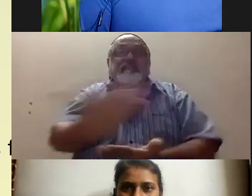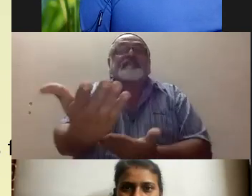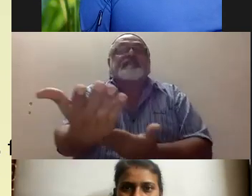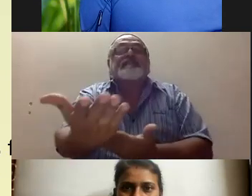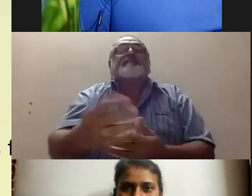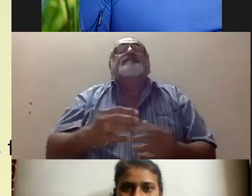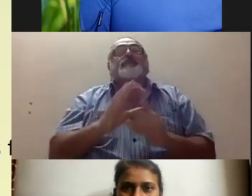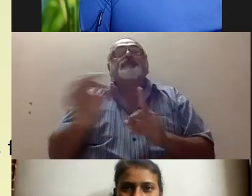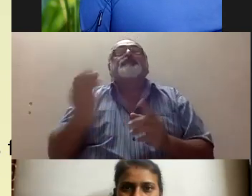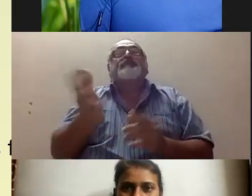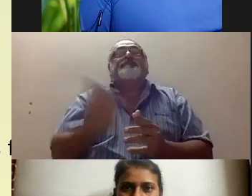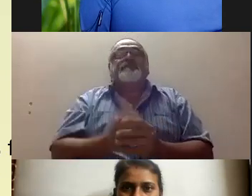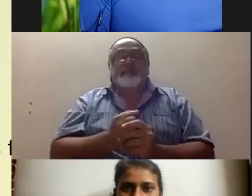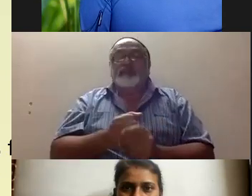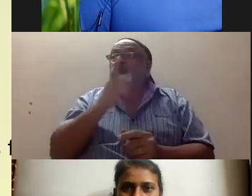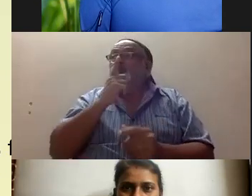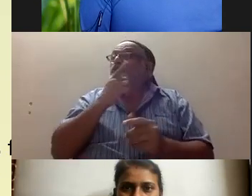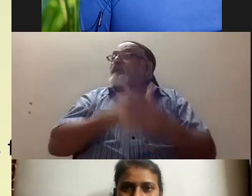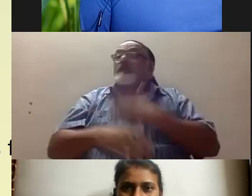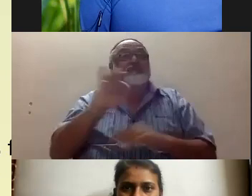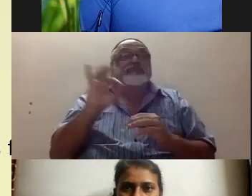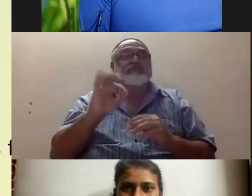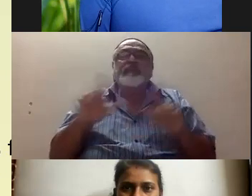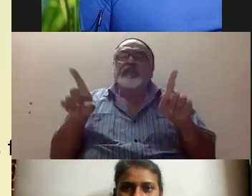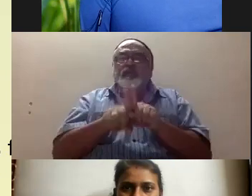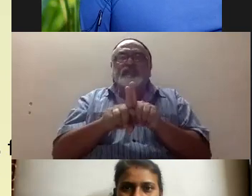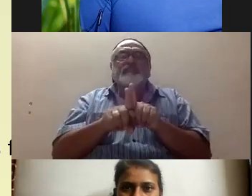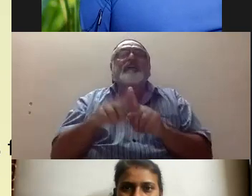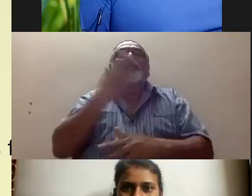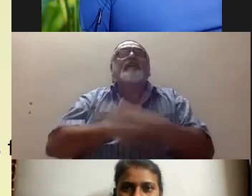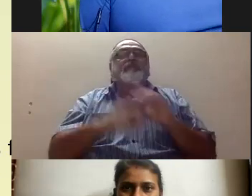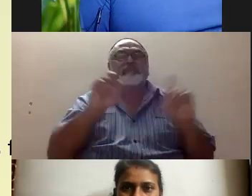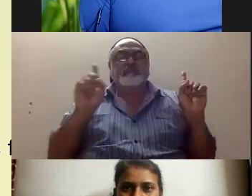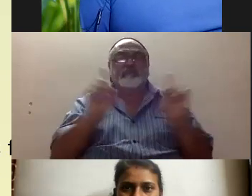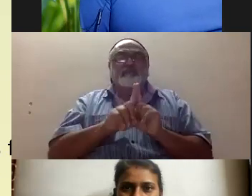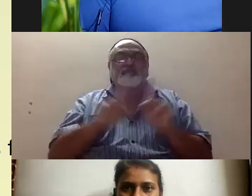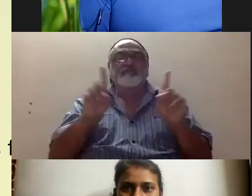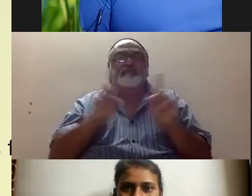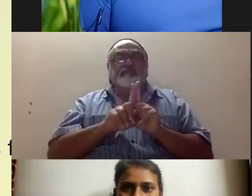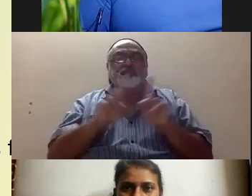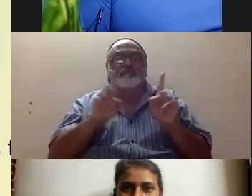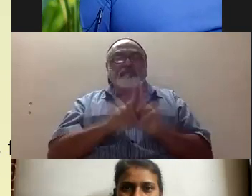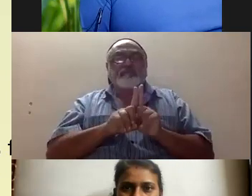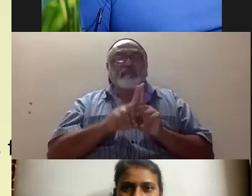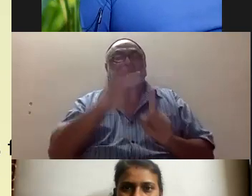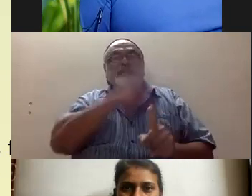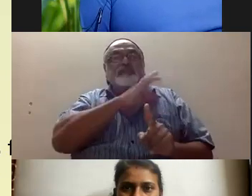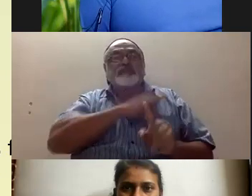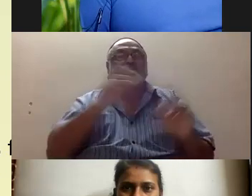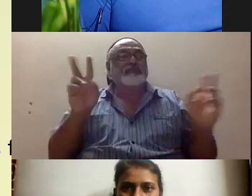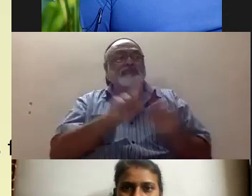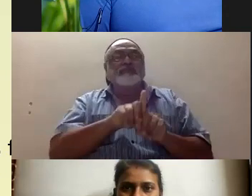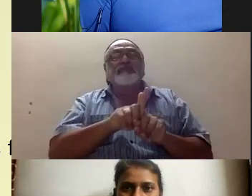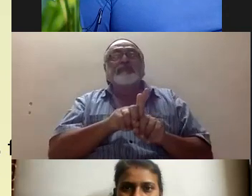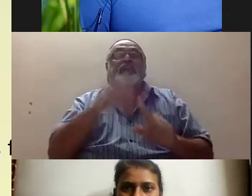without disability can partner with persons with disability and set up enterprises, get support of benefits offered to the disability sector